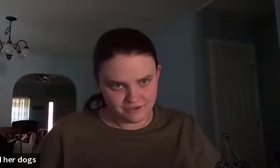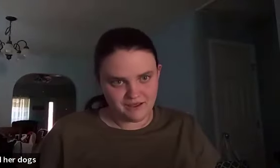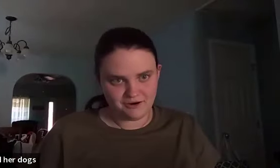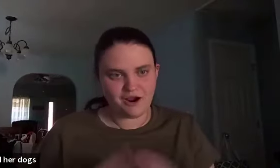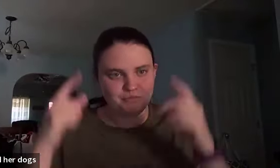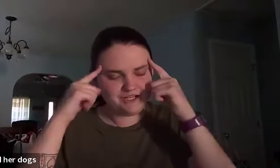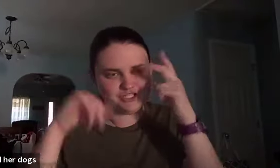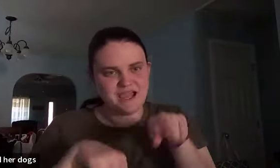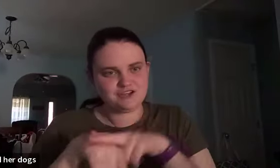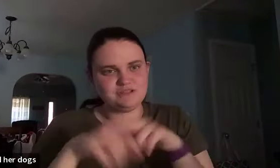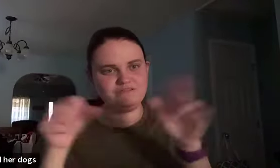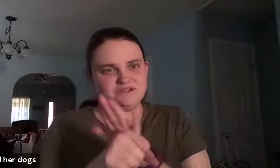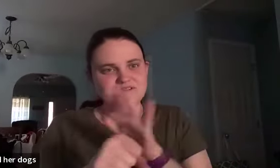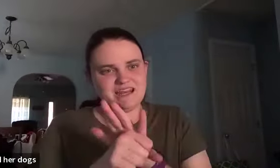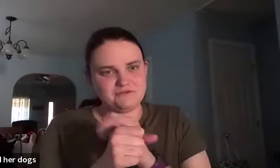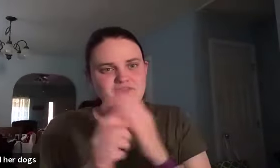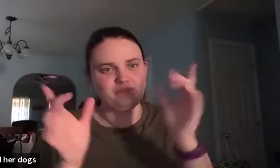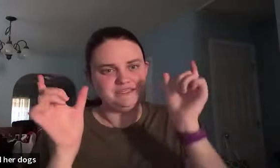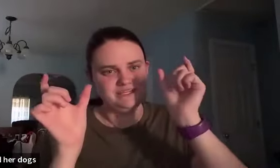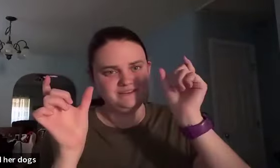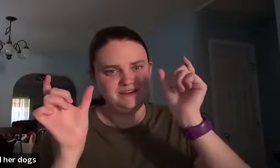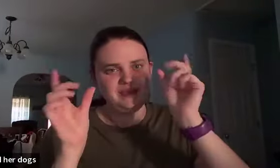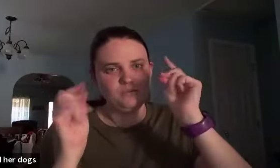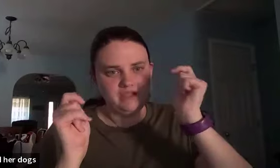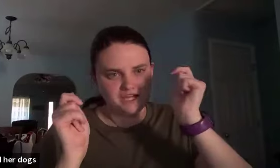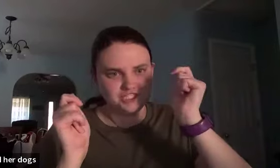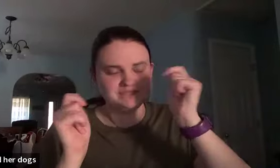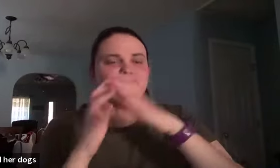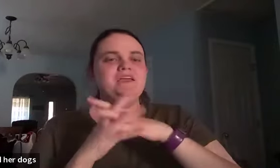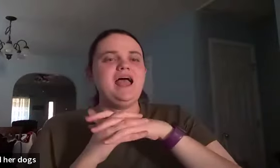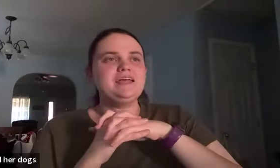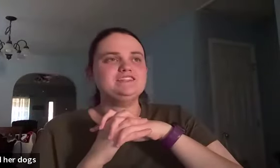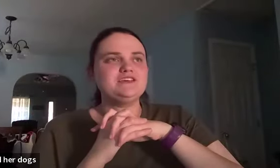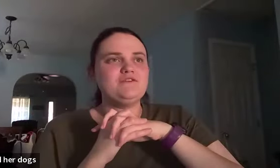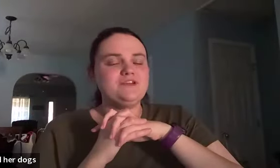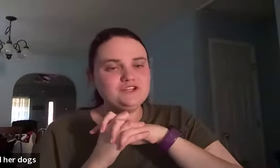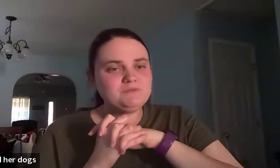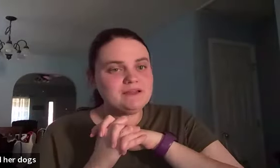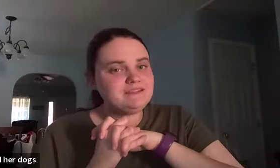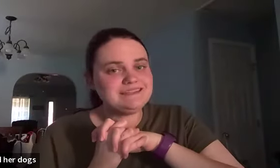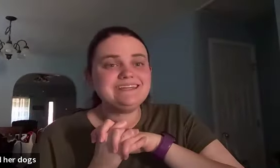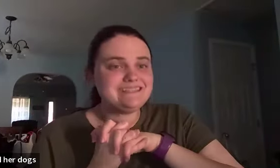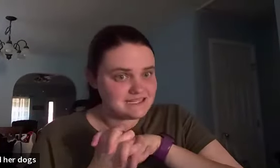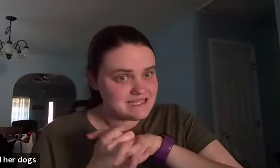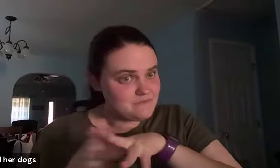every letter. Our brain just naturally fills in everything we see and we'll catch it. And so finger spelling does the exact same